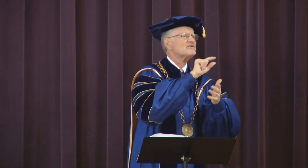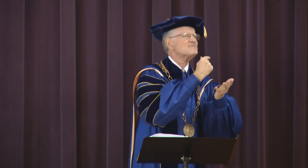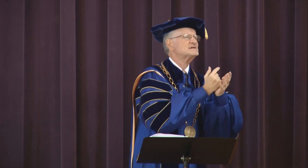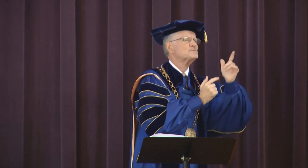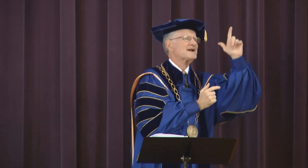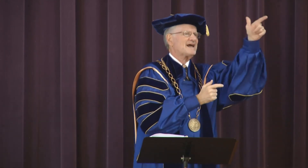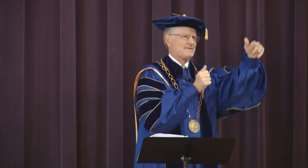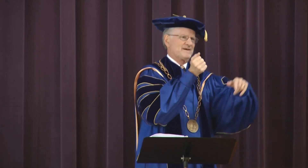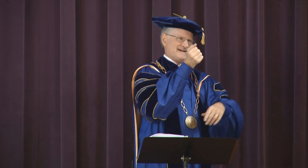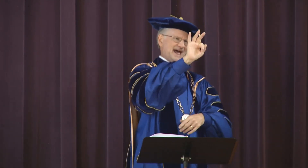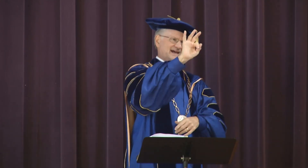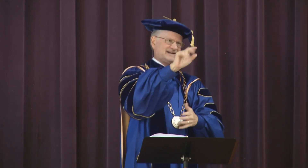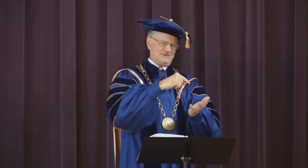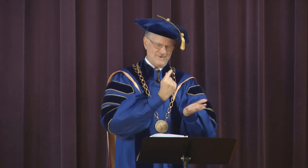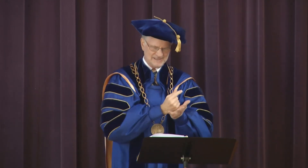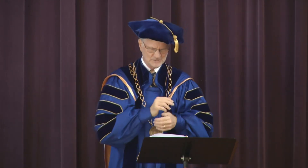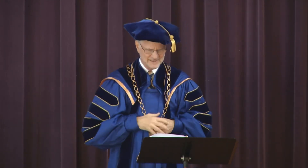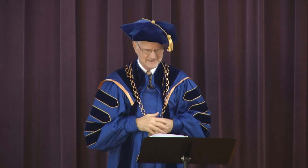and 19 graduated.